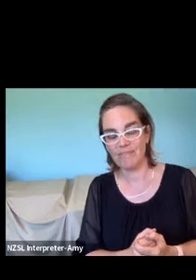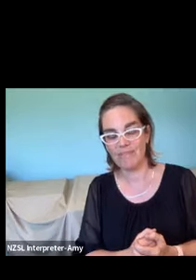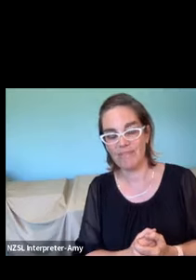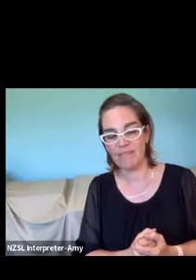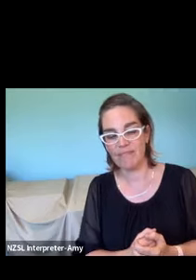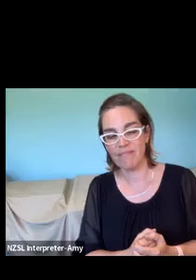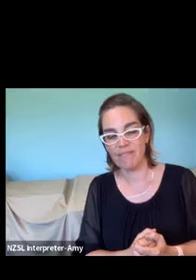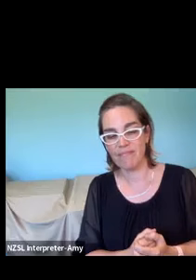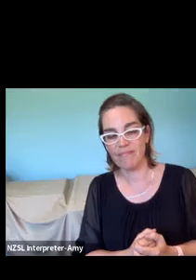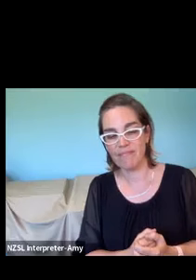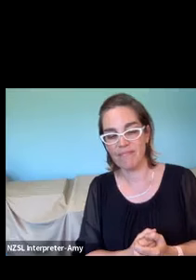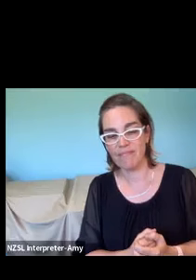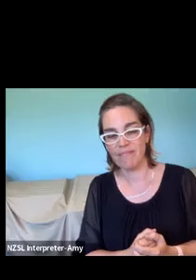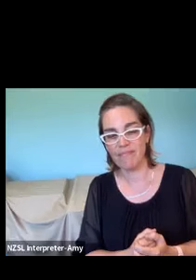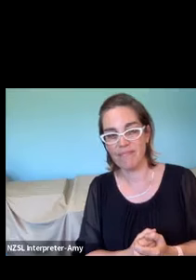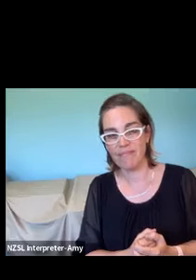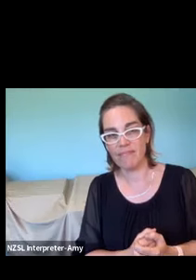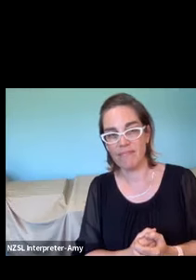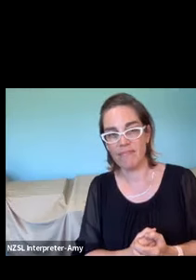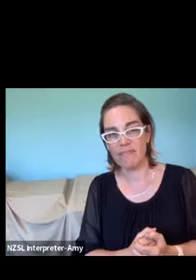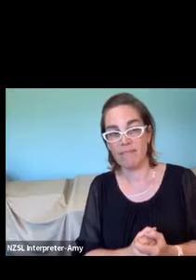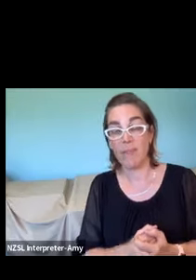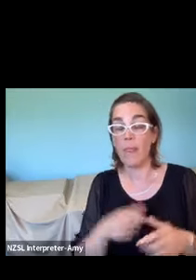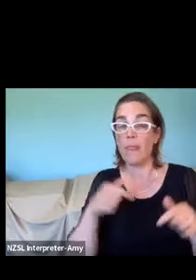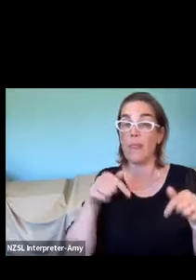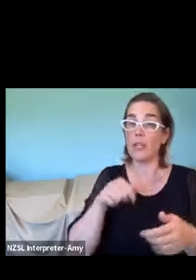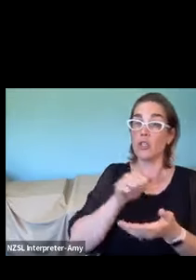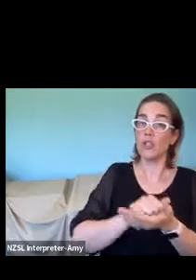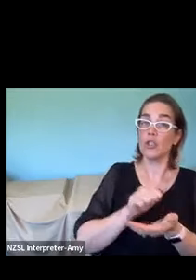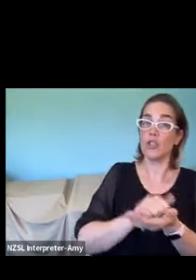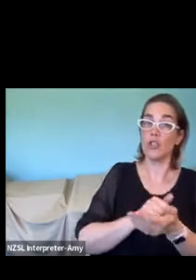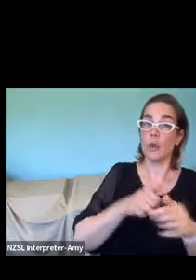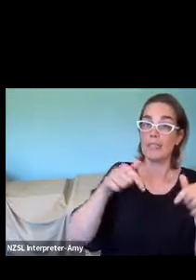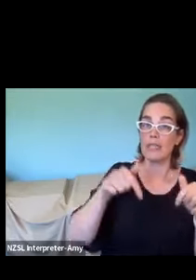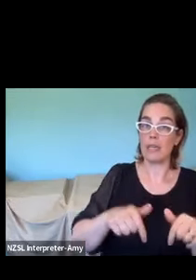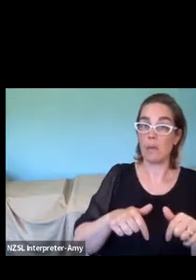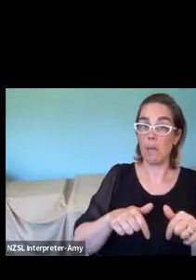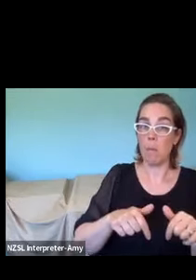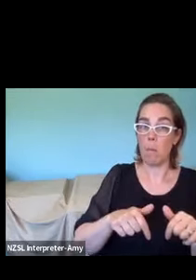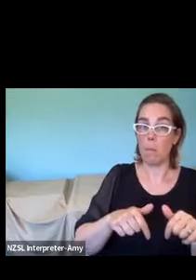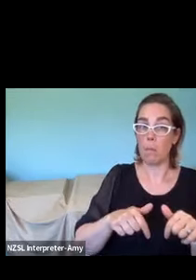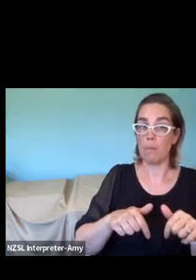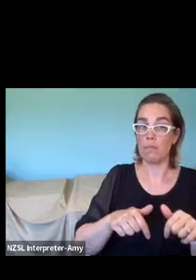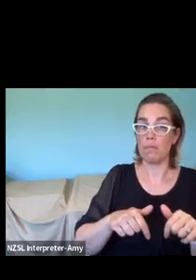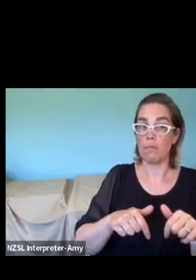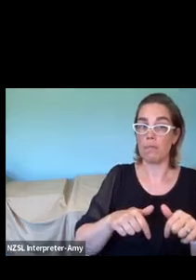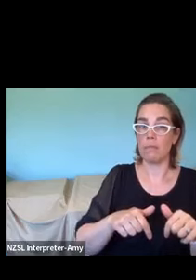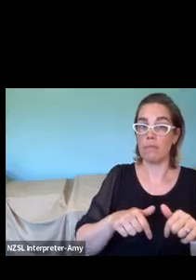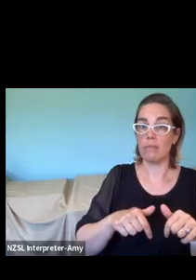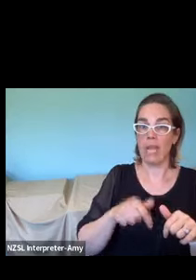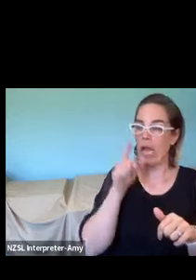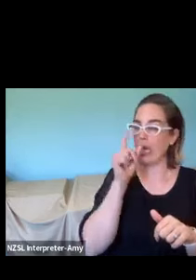We've got a shop here that doesn't actually, walkers only just make it around.